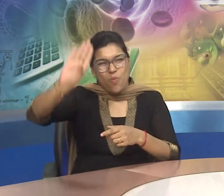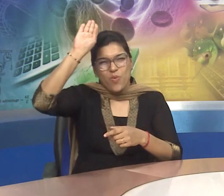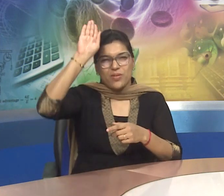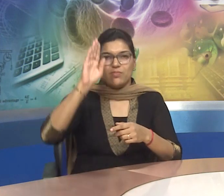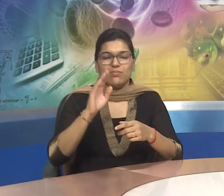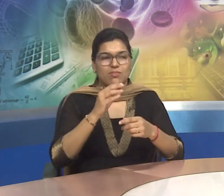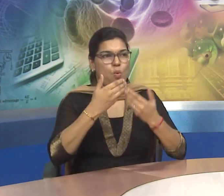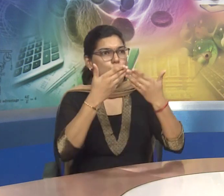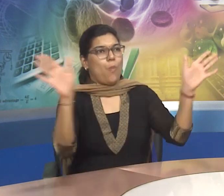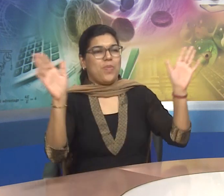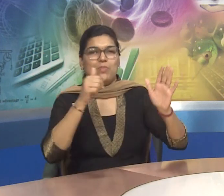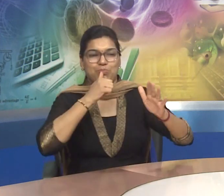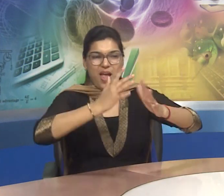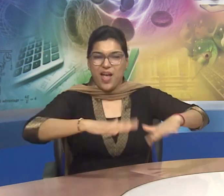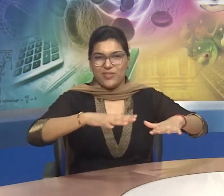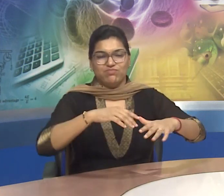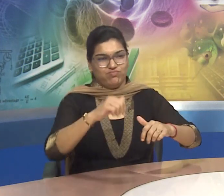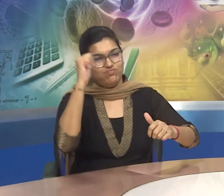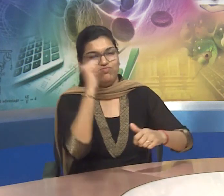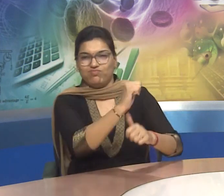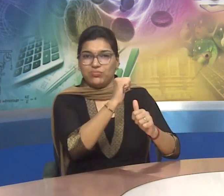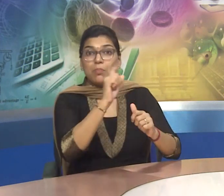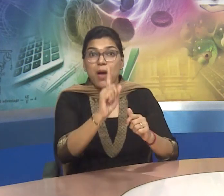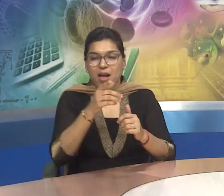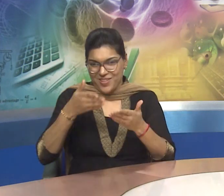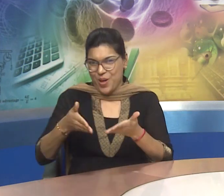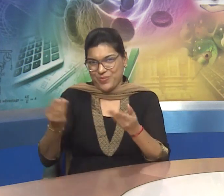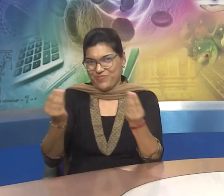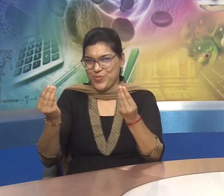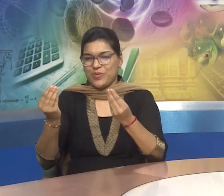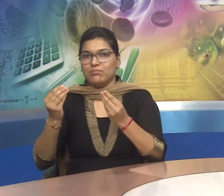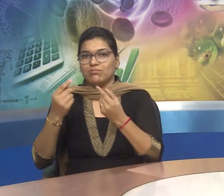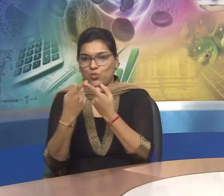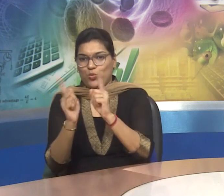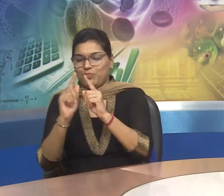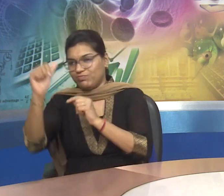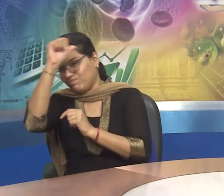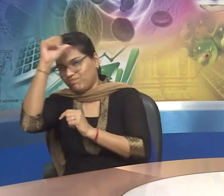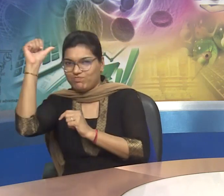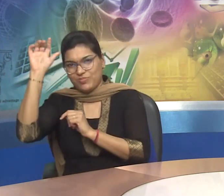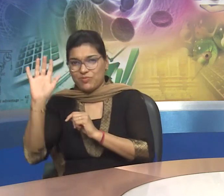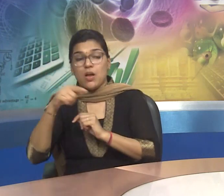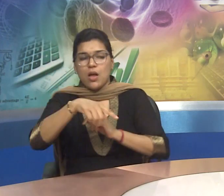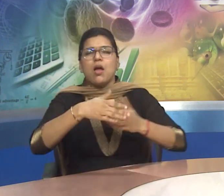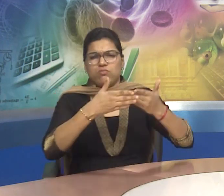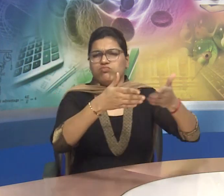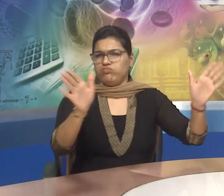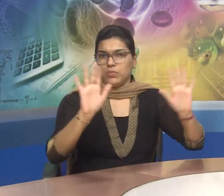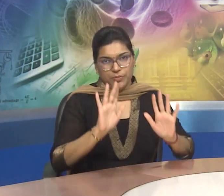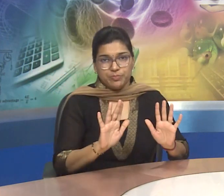the use of any public place like wells, tanks, bathing ghats, road, etc.